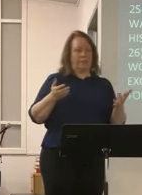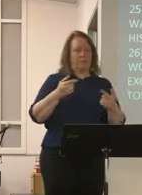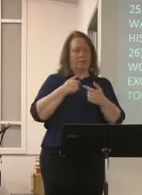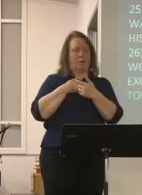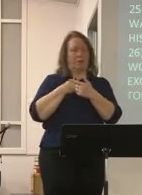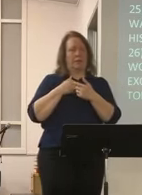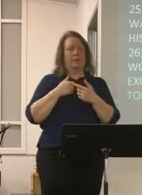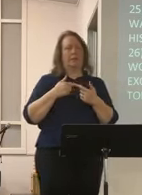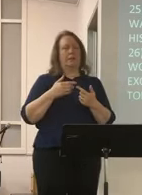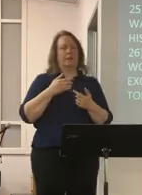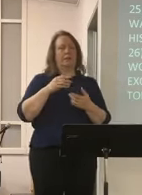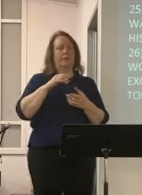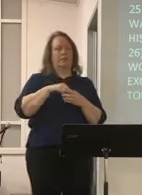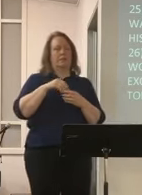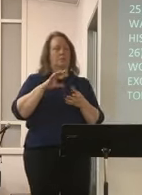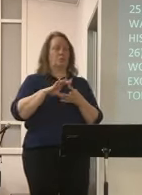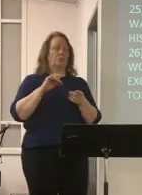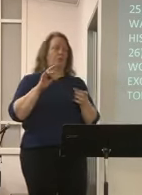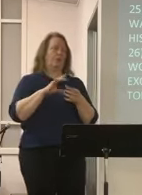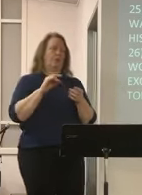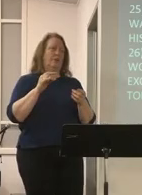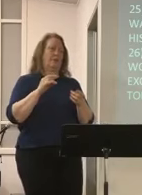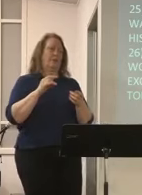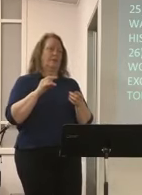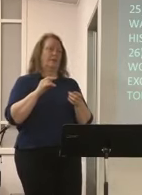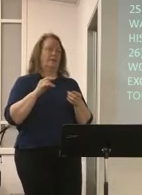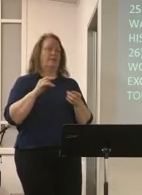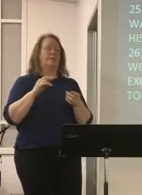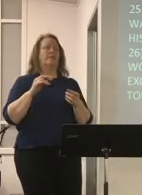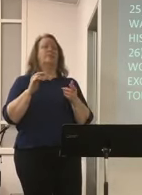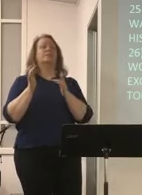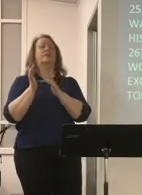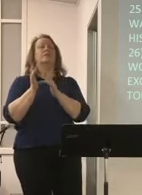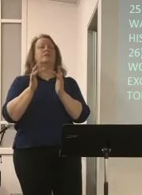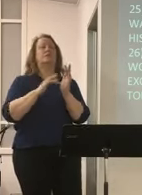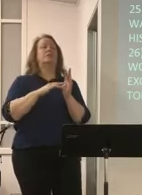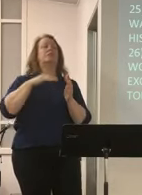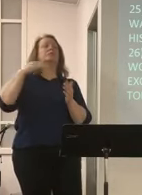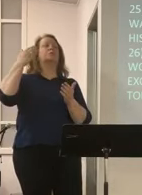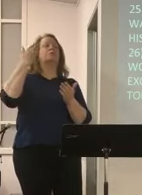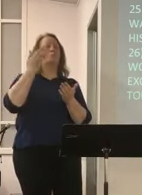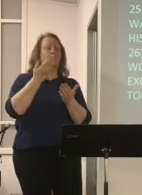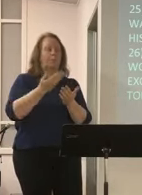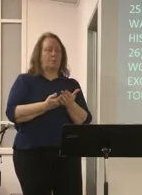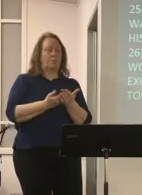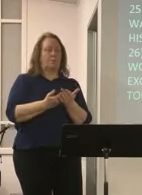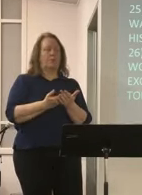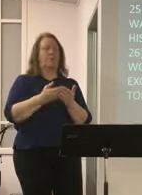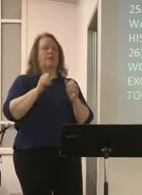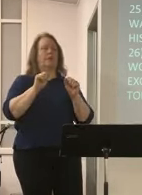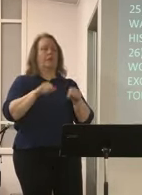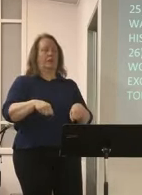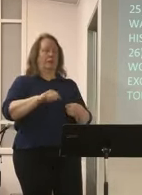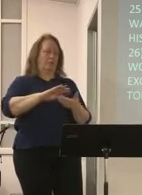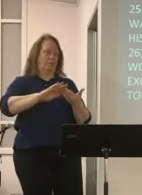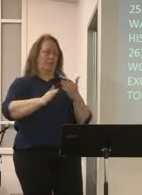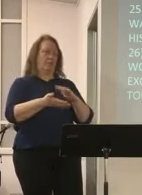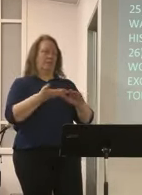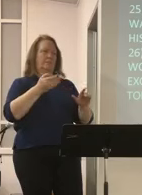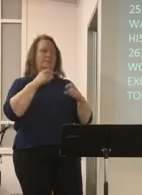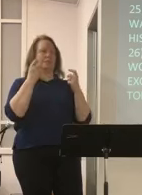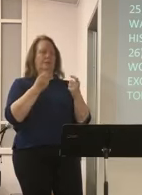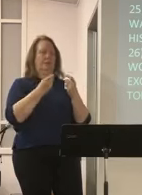impressive thing to me in this story is that Jesus proved that he could heal, that he could forgive